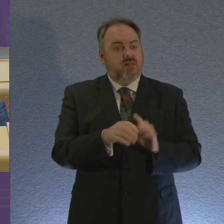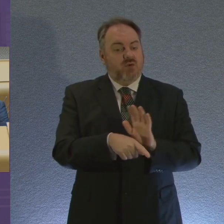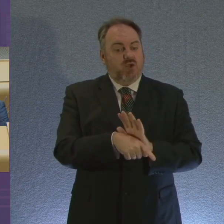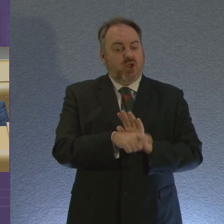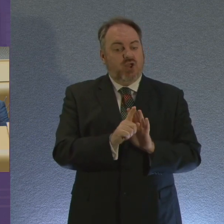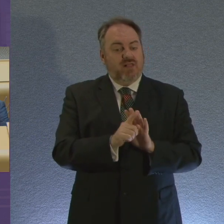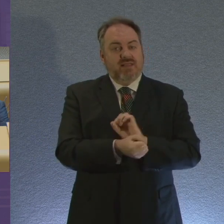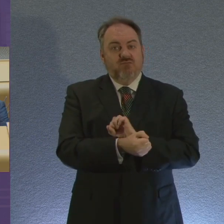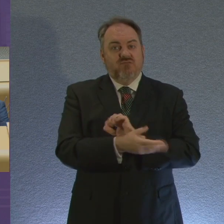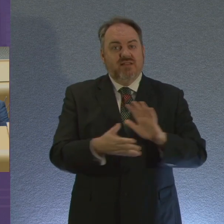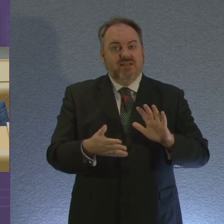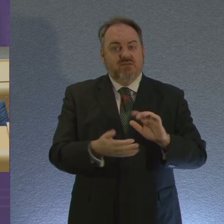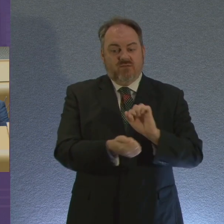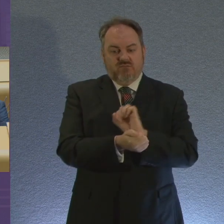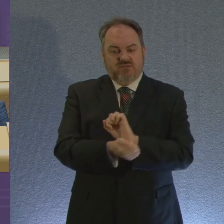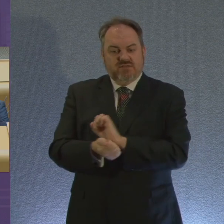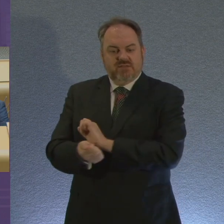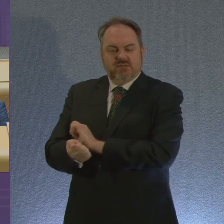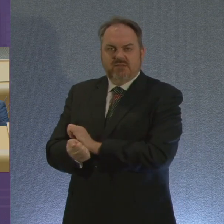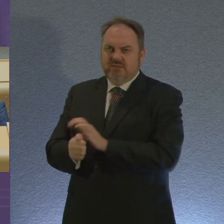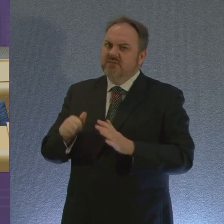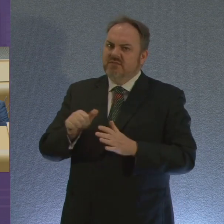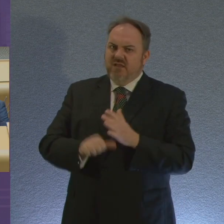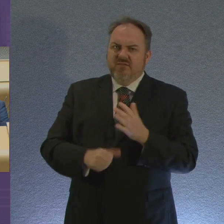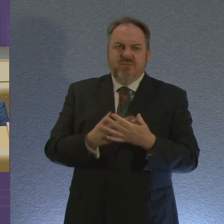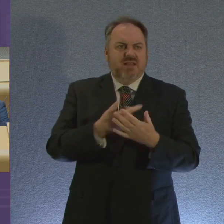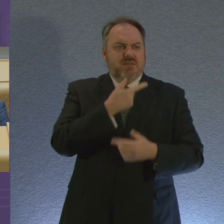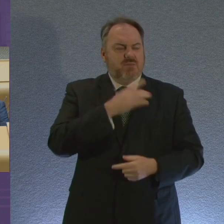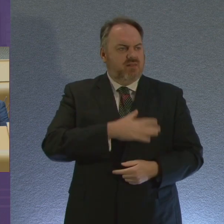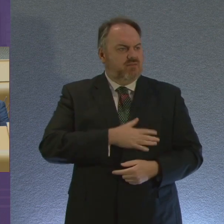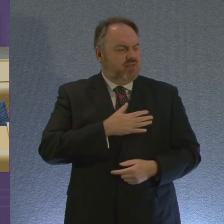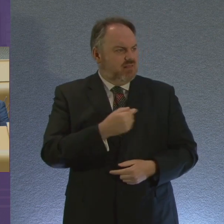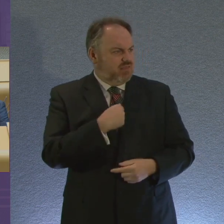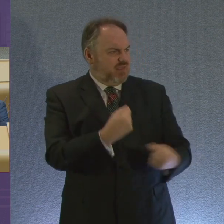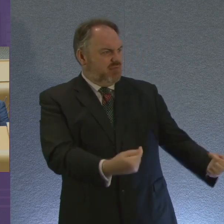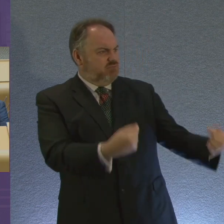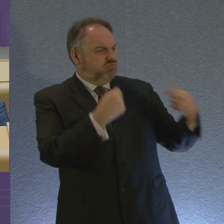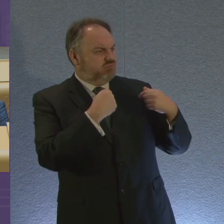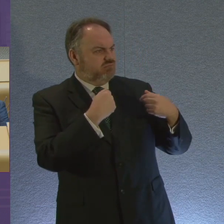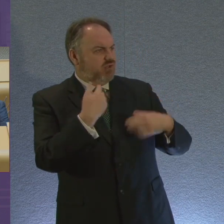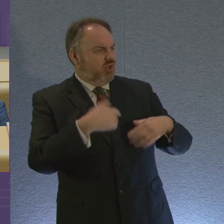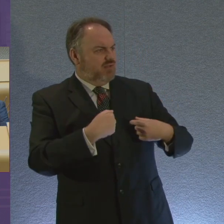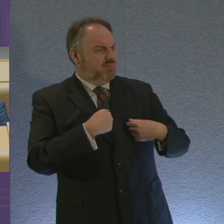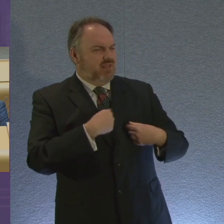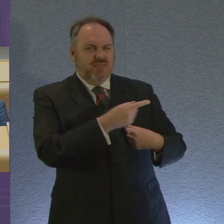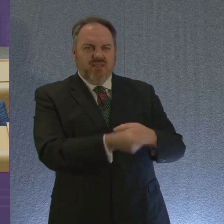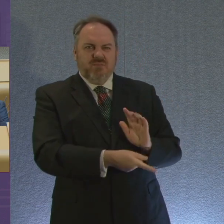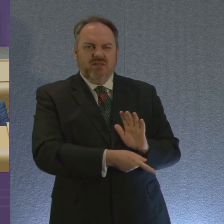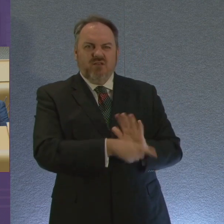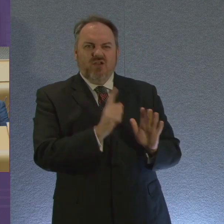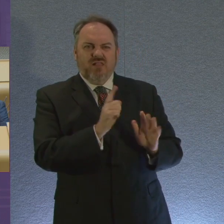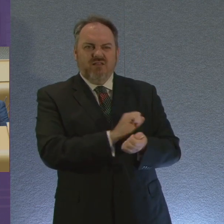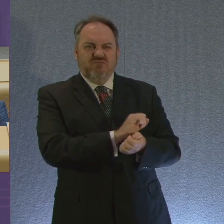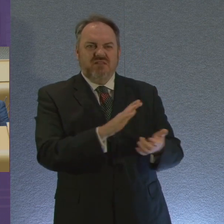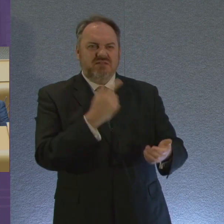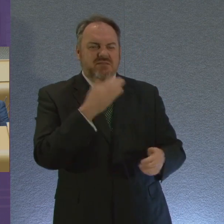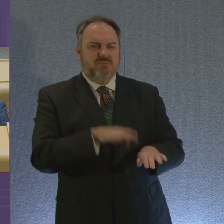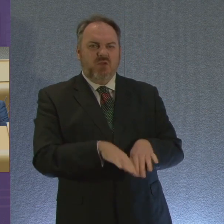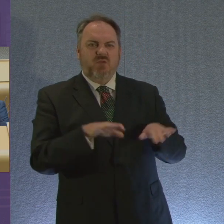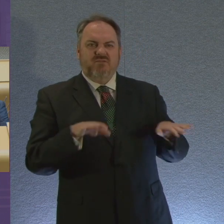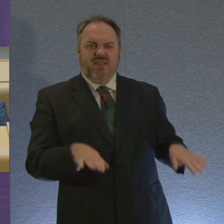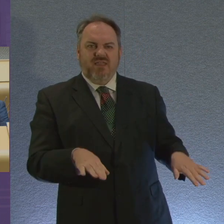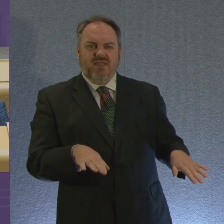is difficult. It is difficult for victims of crime and their families, who will understandably ask about the punishment element of prison and will worry